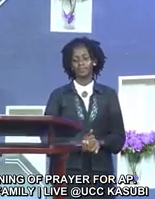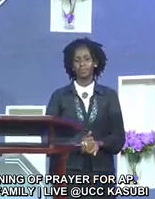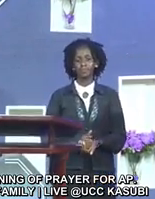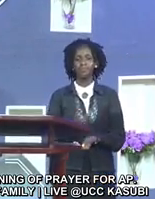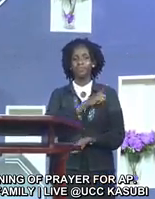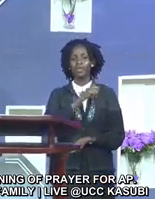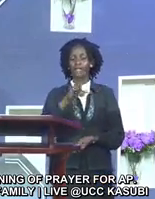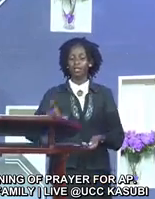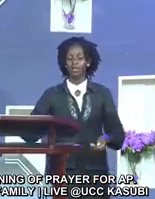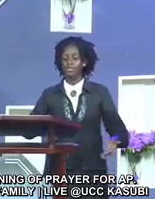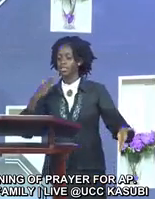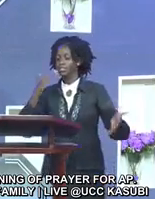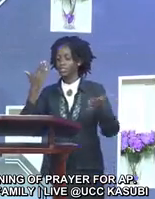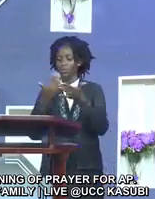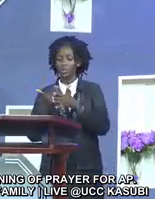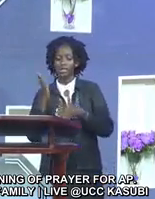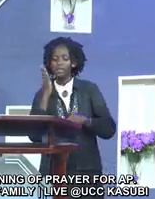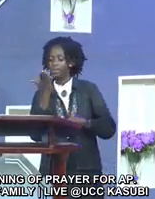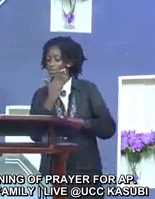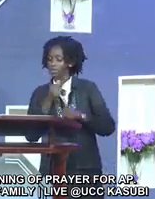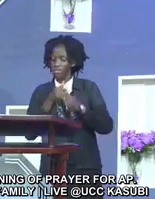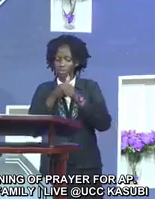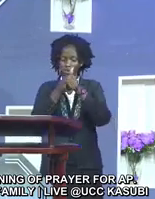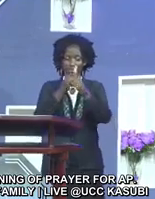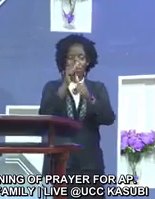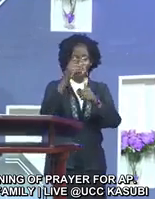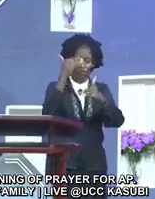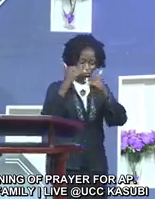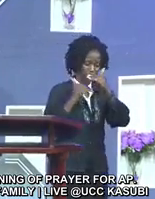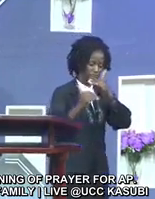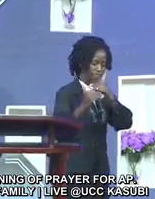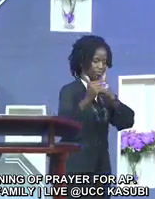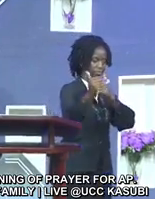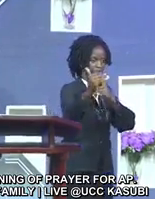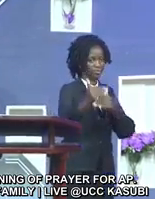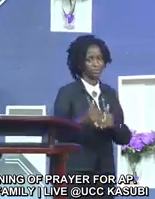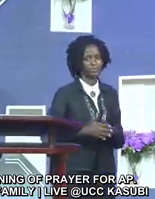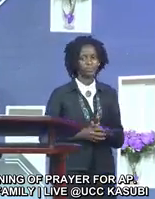amiina n'obulungi bwa Katonda n'ekisa kye bibagobererenga.